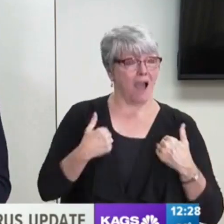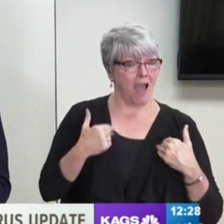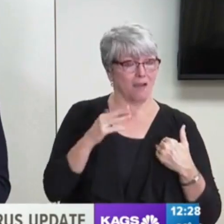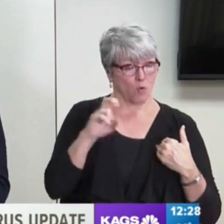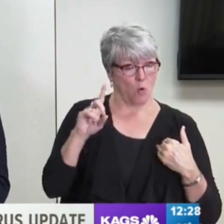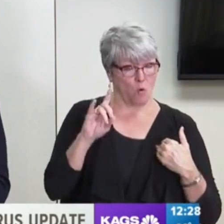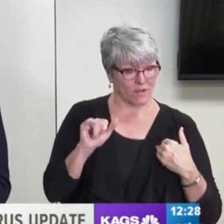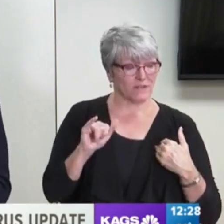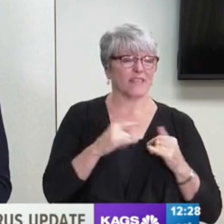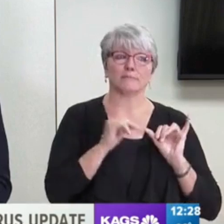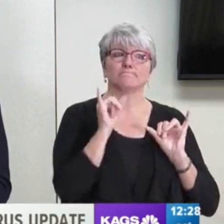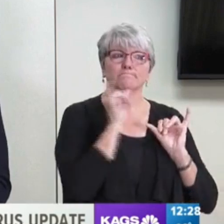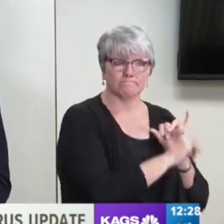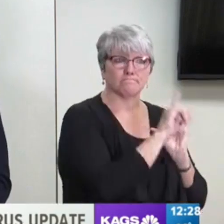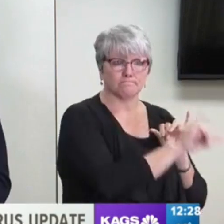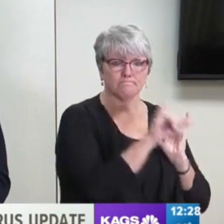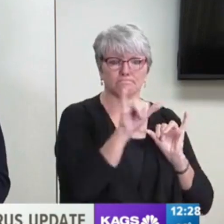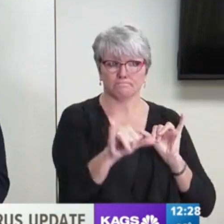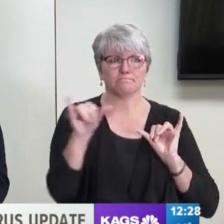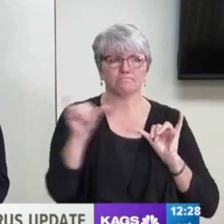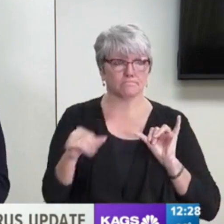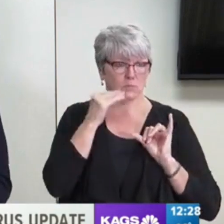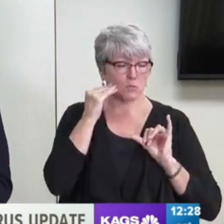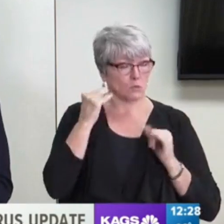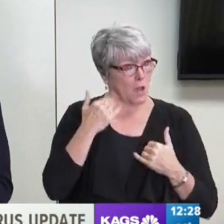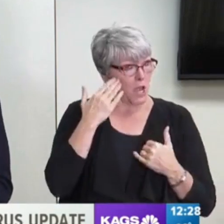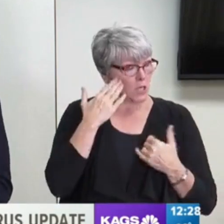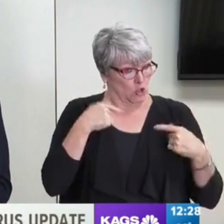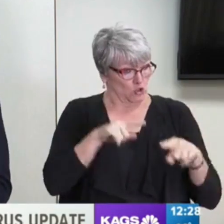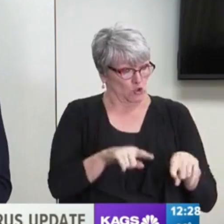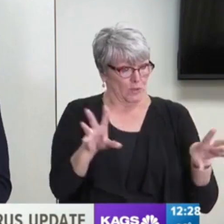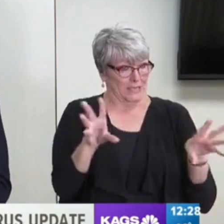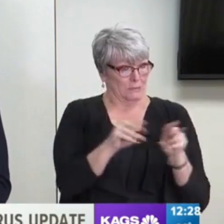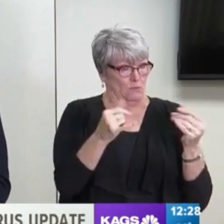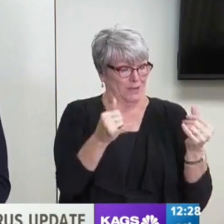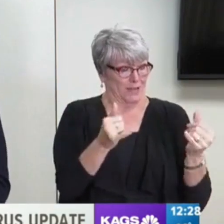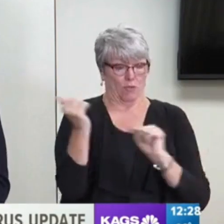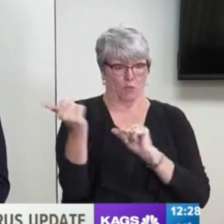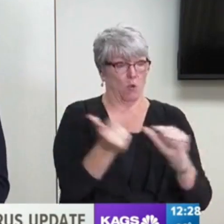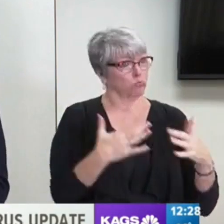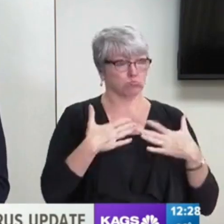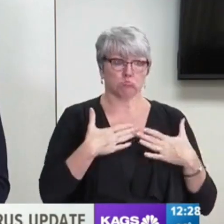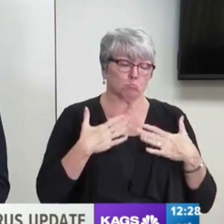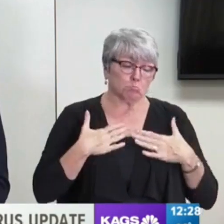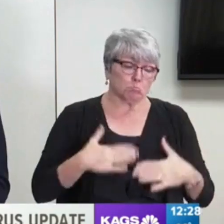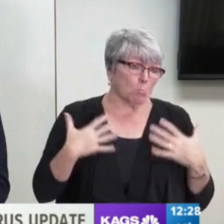who are at home. To my knowledge, right now during this press conference, they are all well.